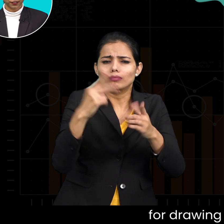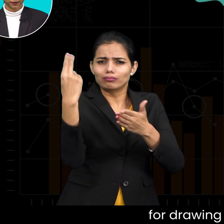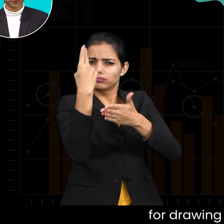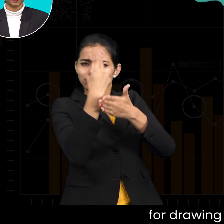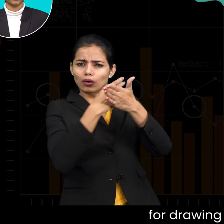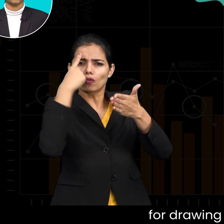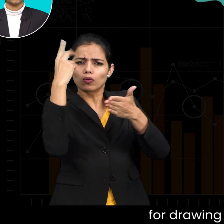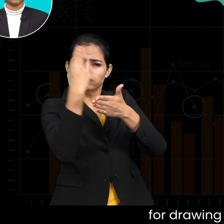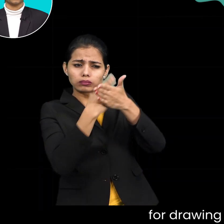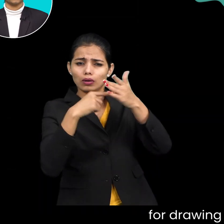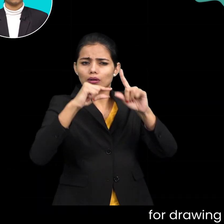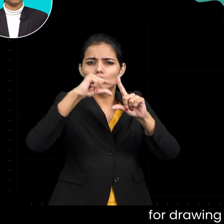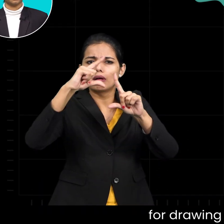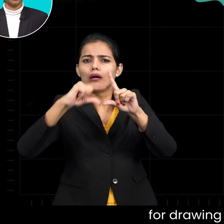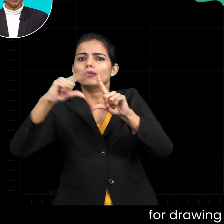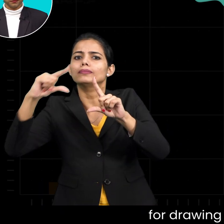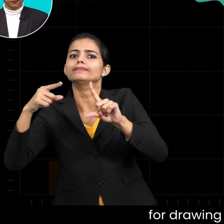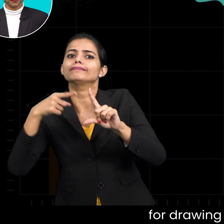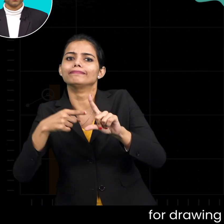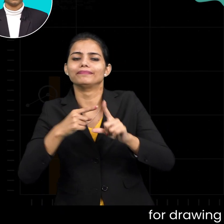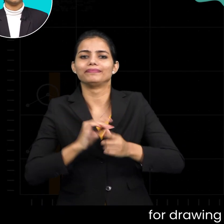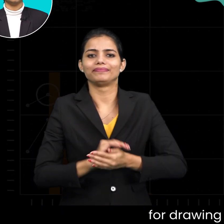are